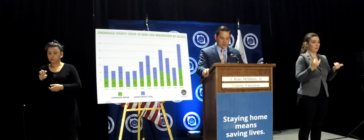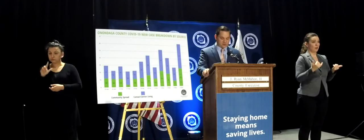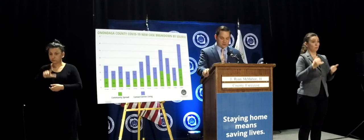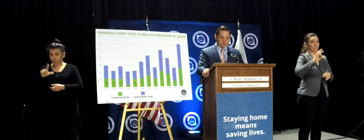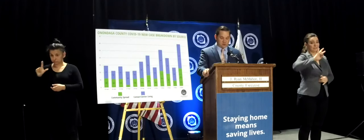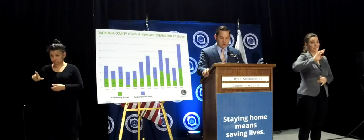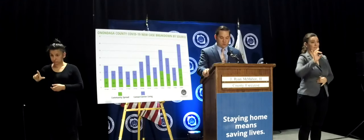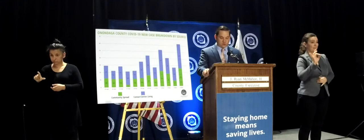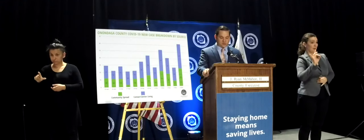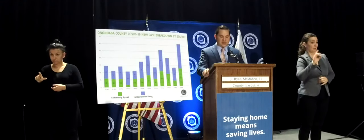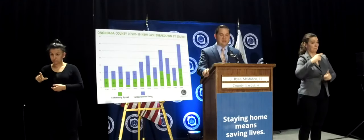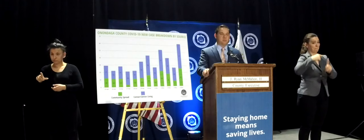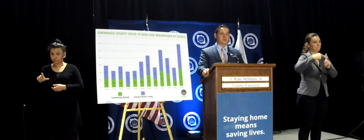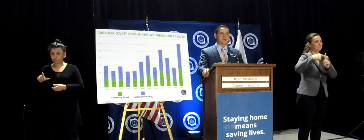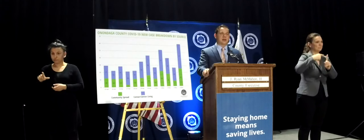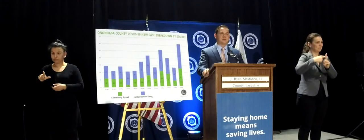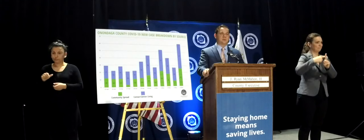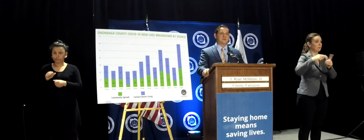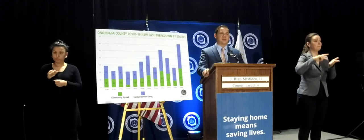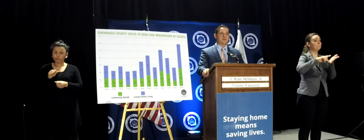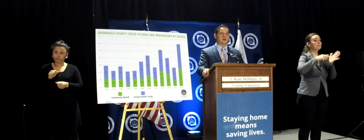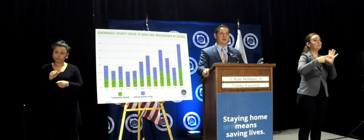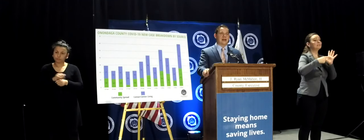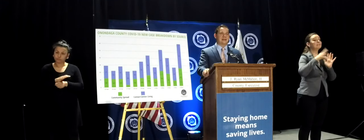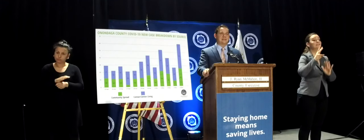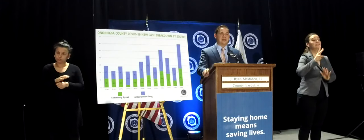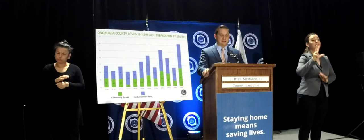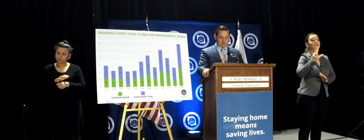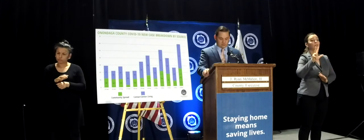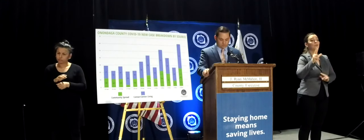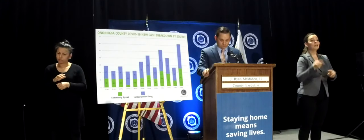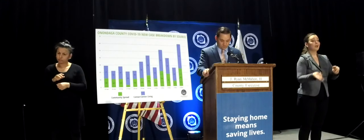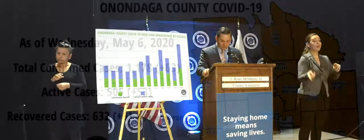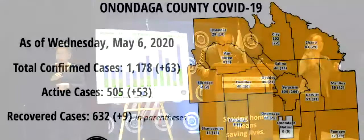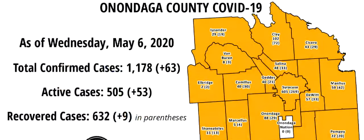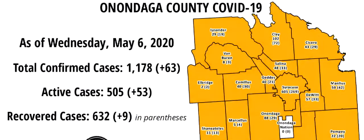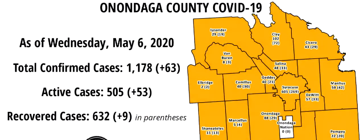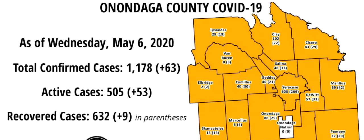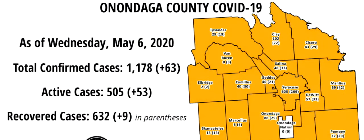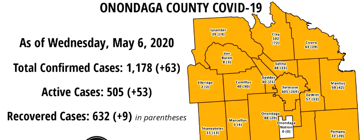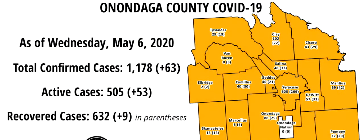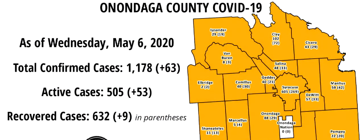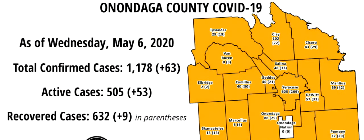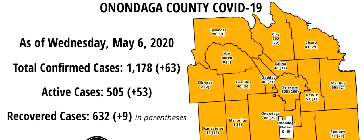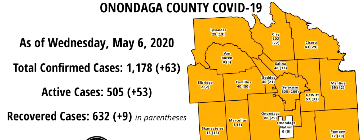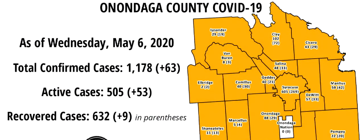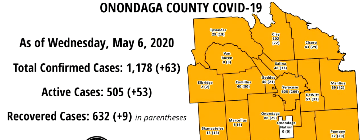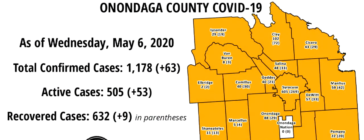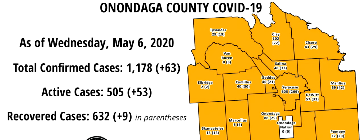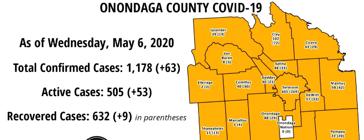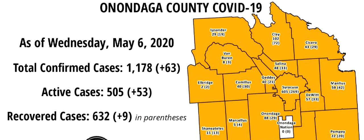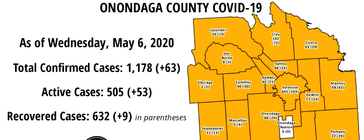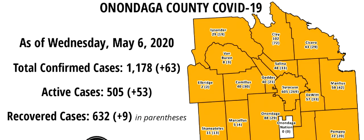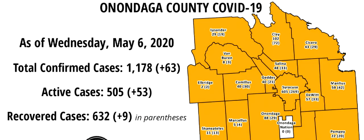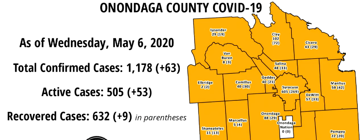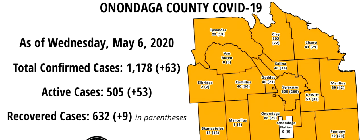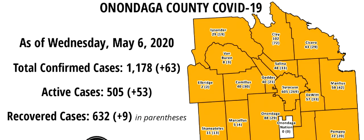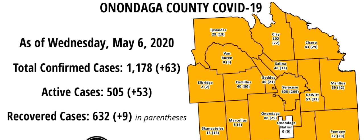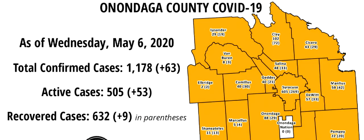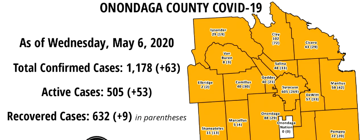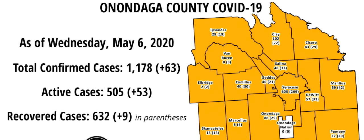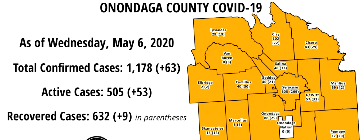more cases, which is 8% of 790 tests. We have